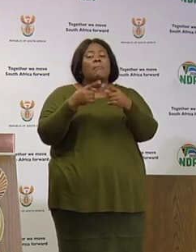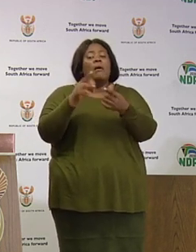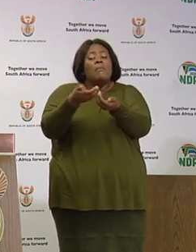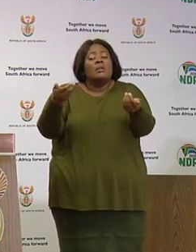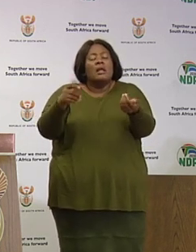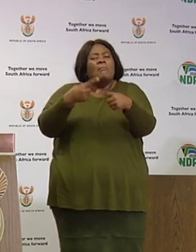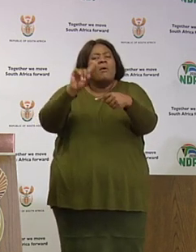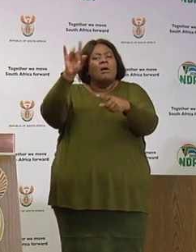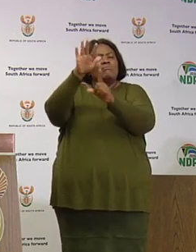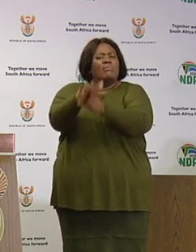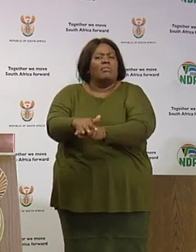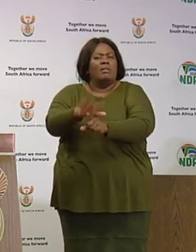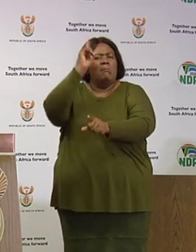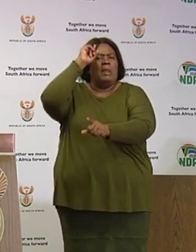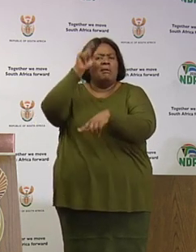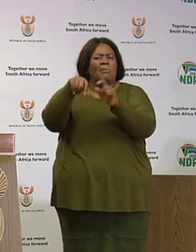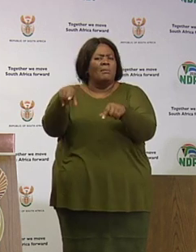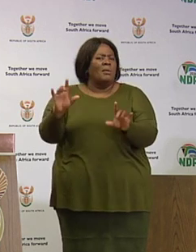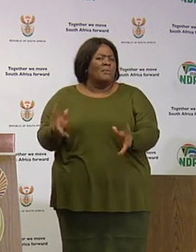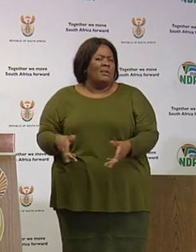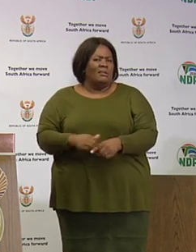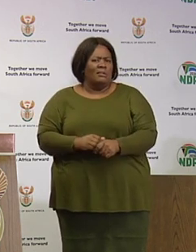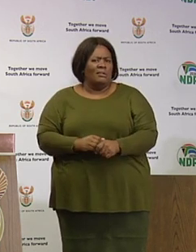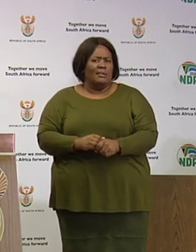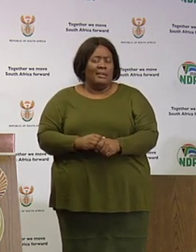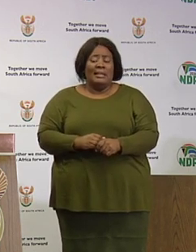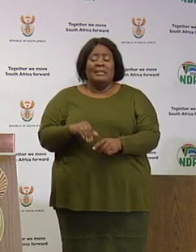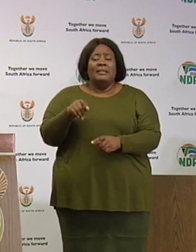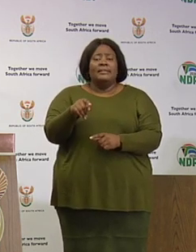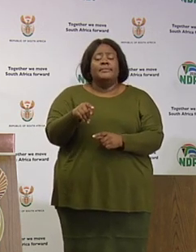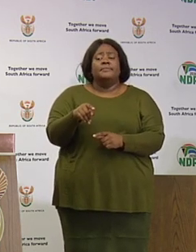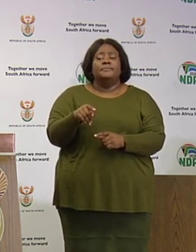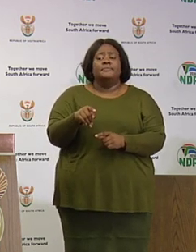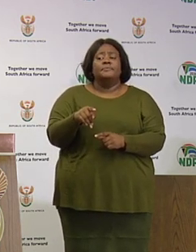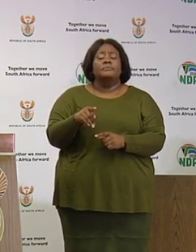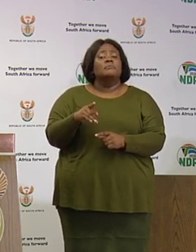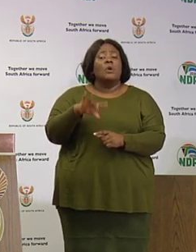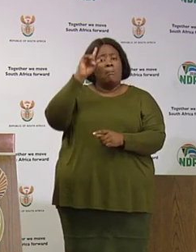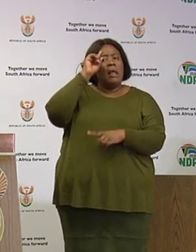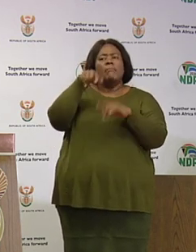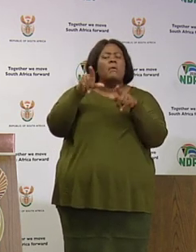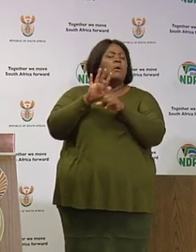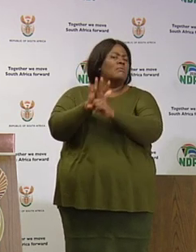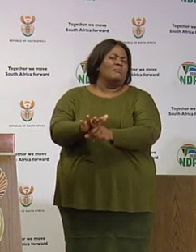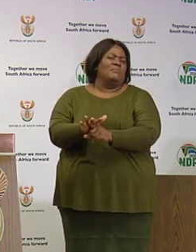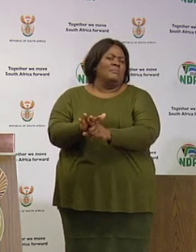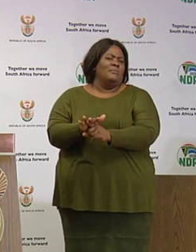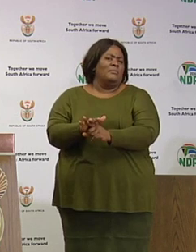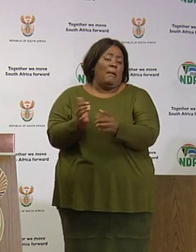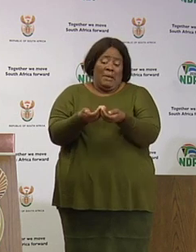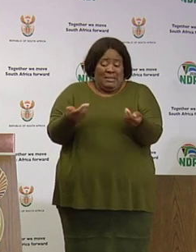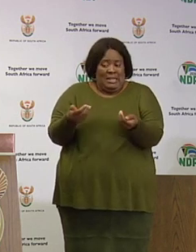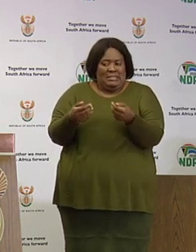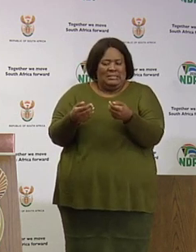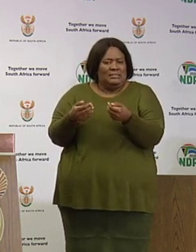people, black people. Apartheid was about discriminating against black people. Apartheid